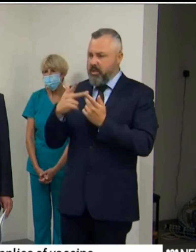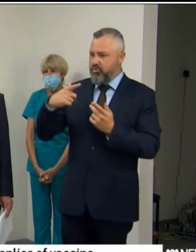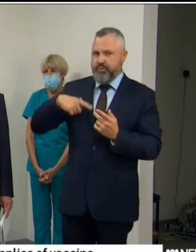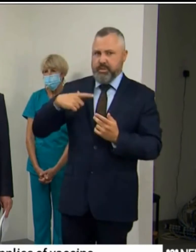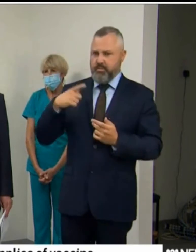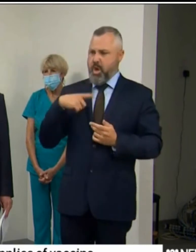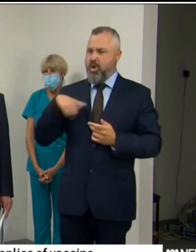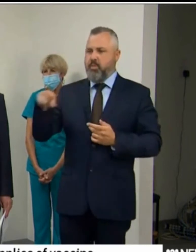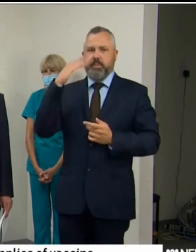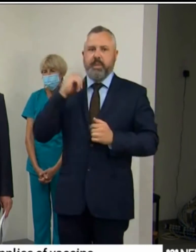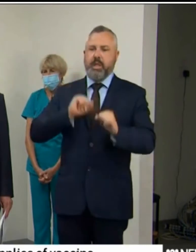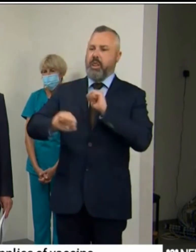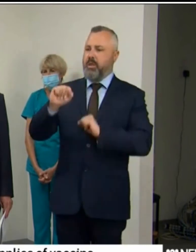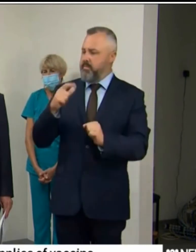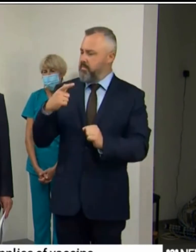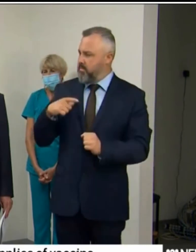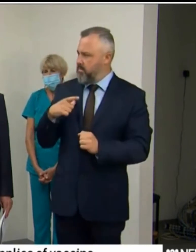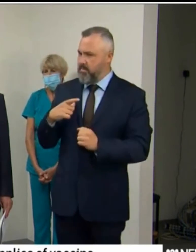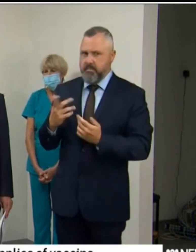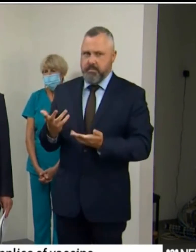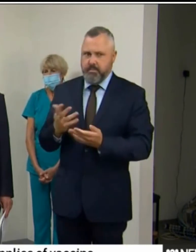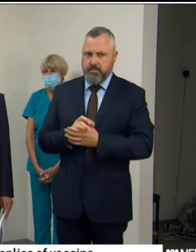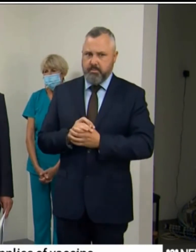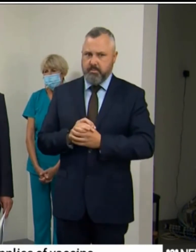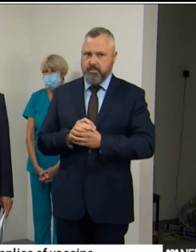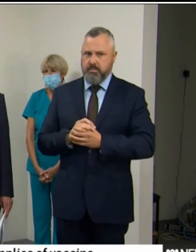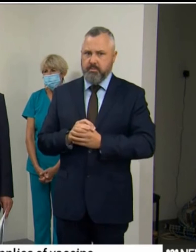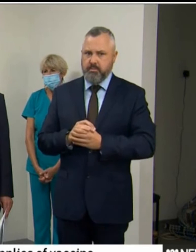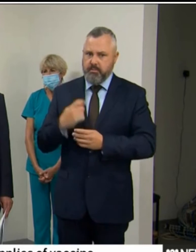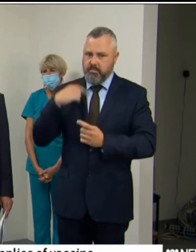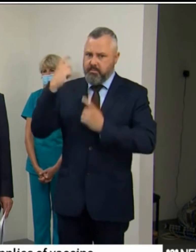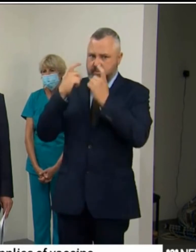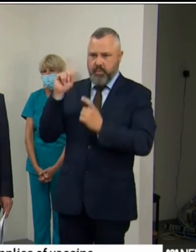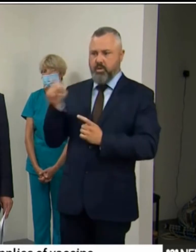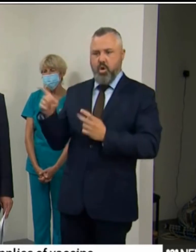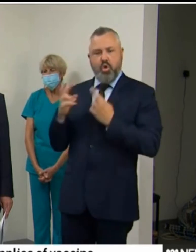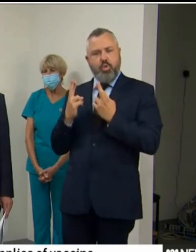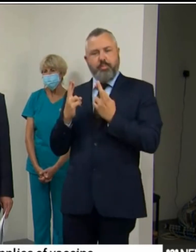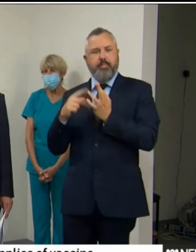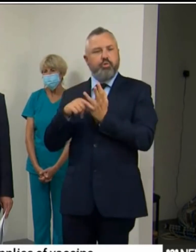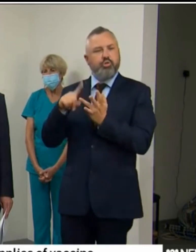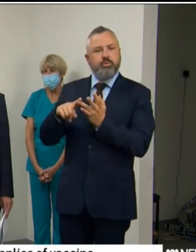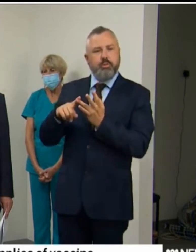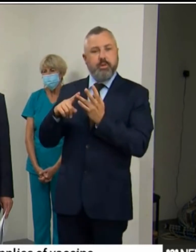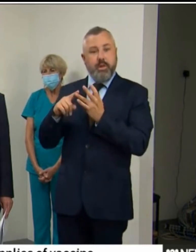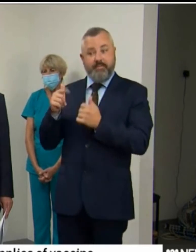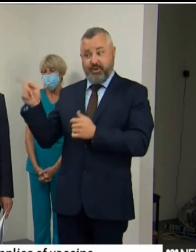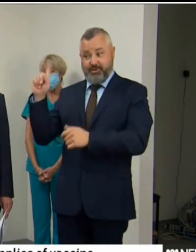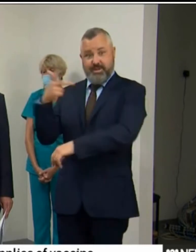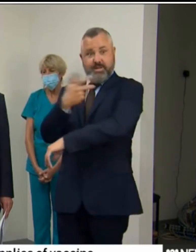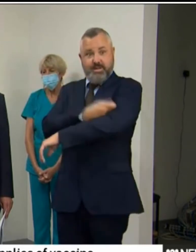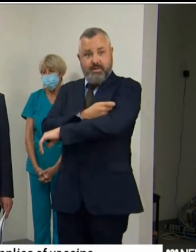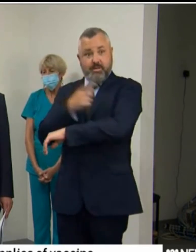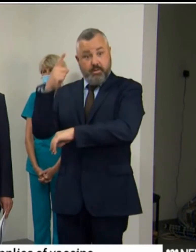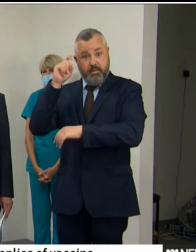more hesitant? And what exactly are you hoping that people will take from you getting the vaccine today what do you think that